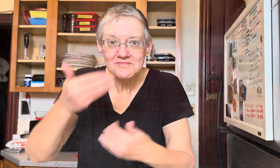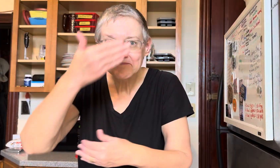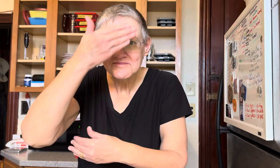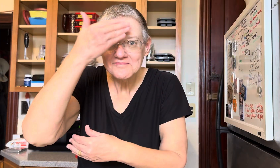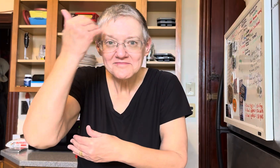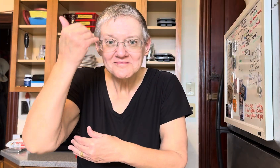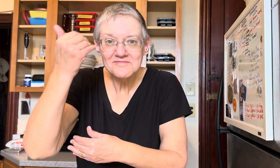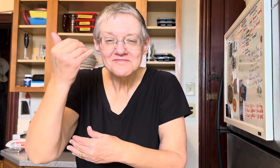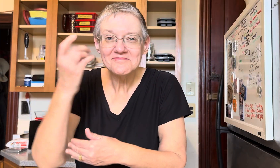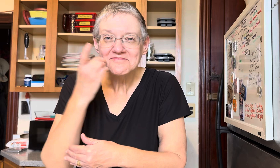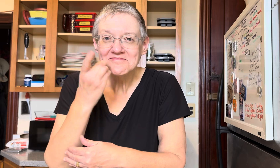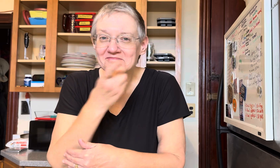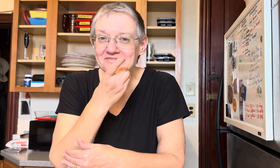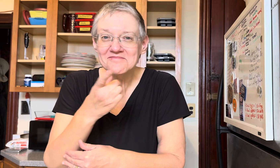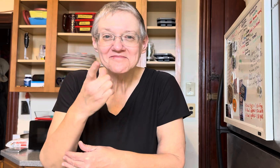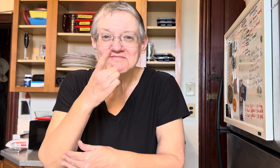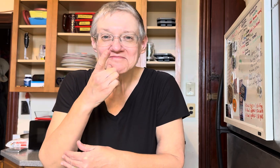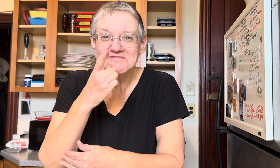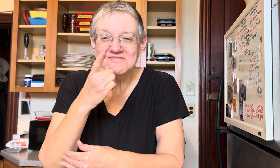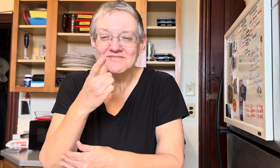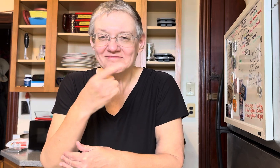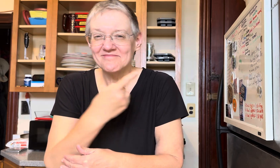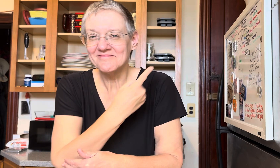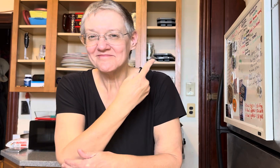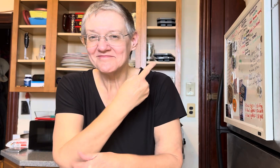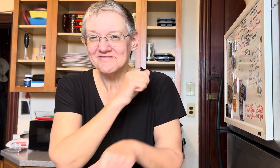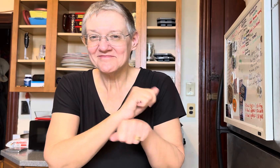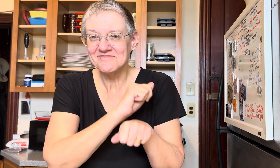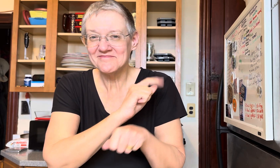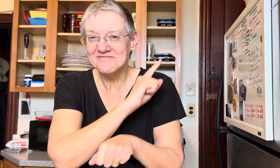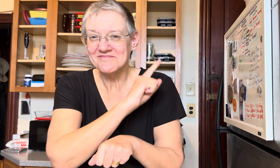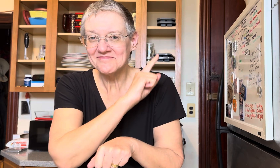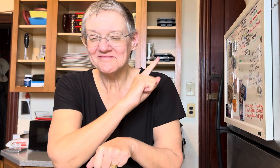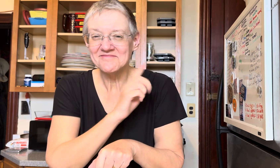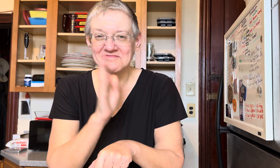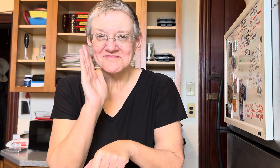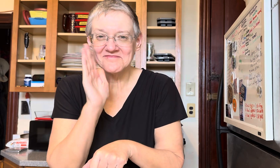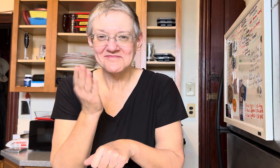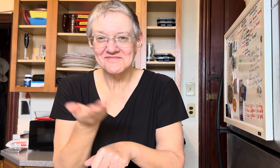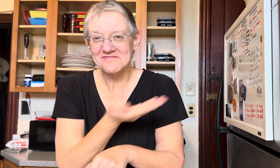I almost forgot to have one for Dale's lunch. He's upstairs working. I'll bring it to him.